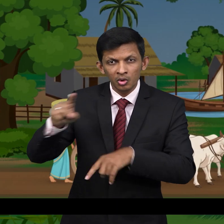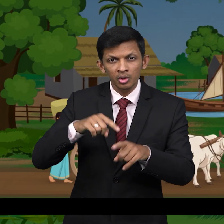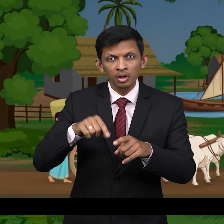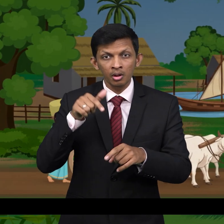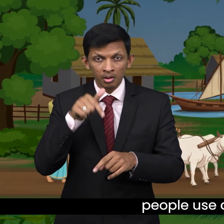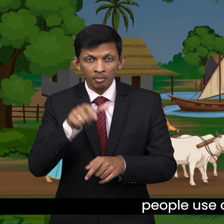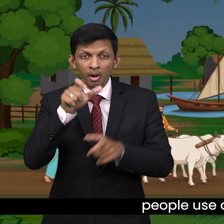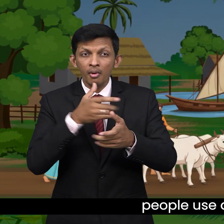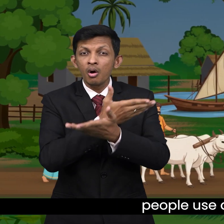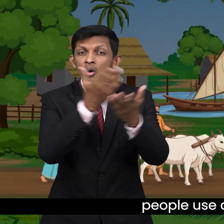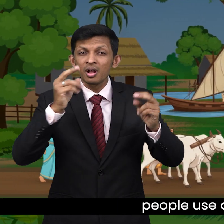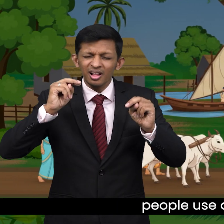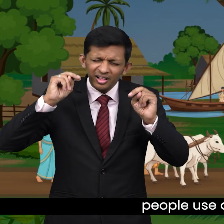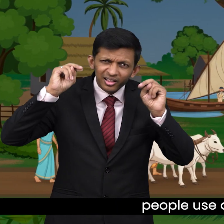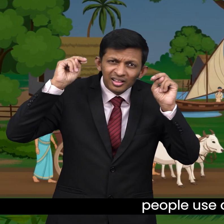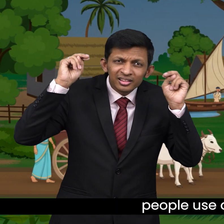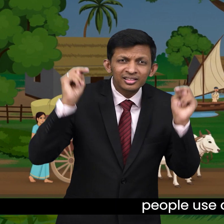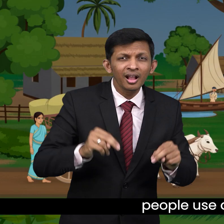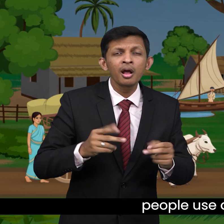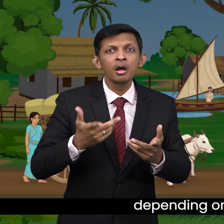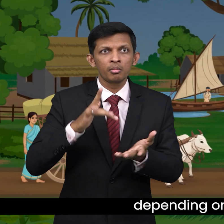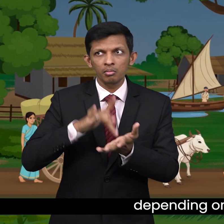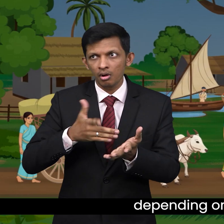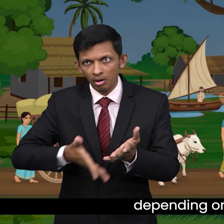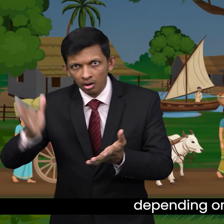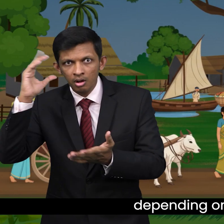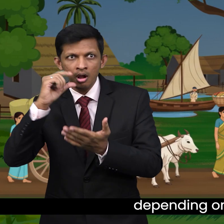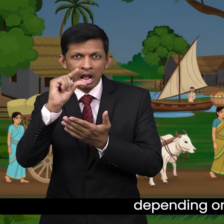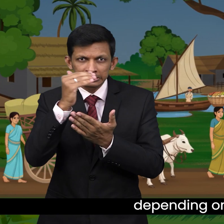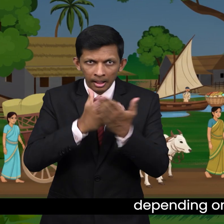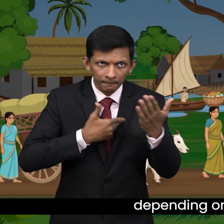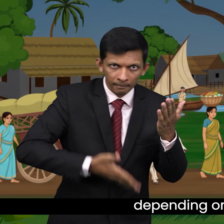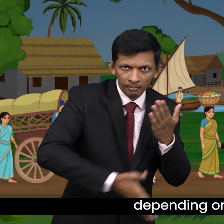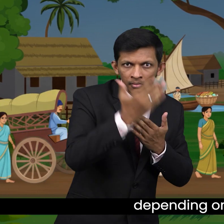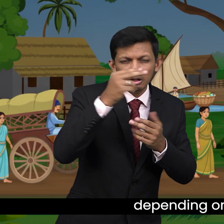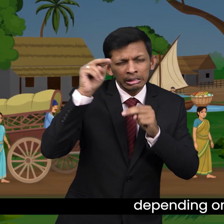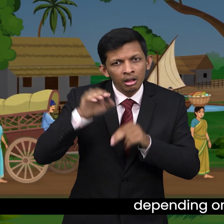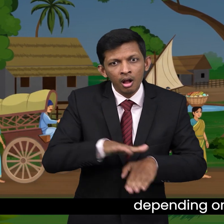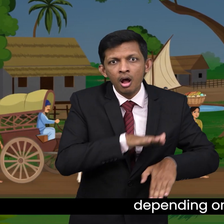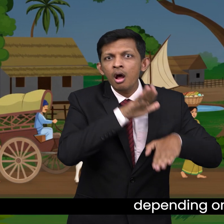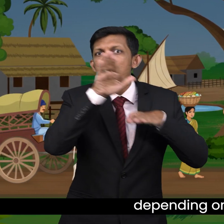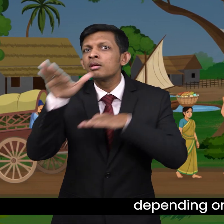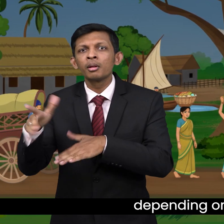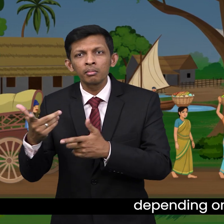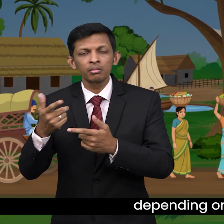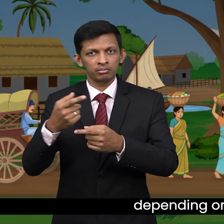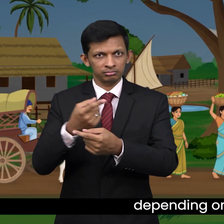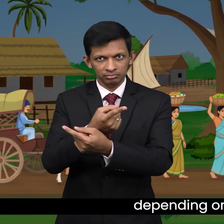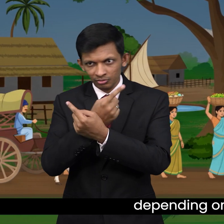So, children, people use different types of transport depending on the place and their needs.